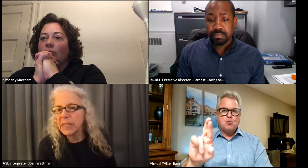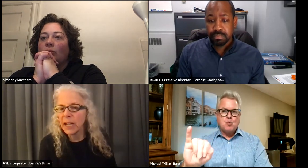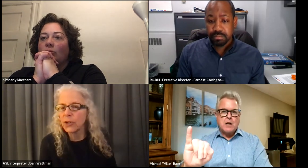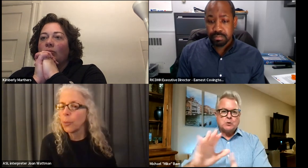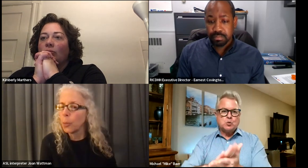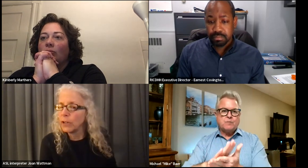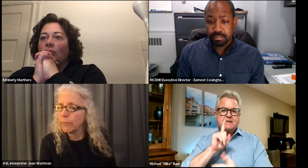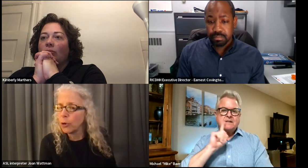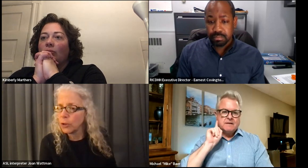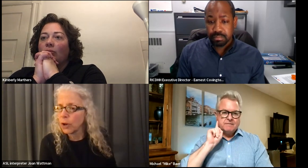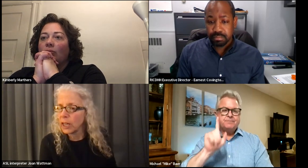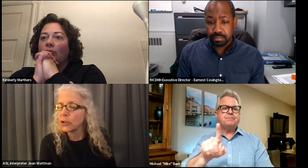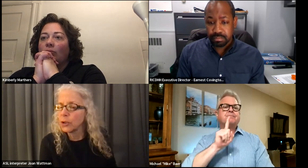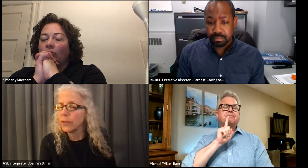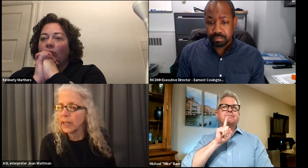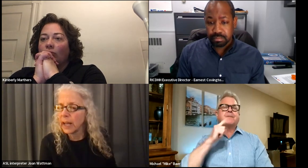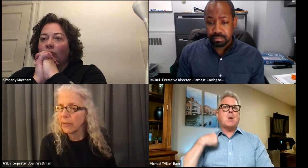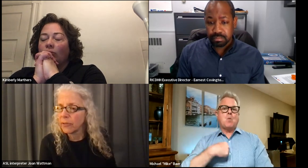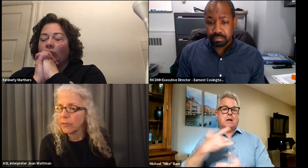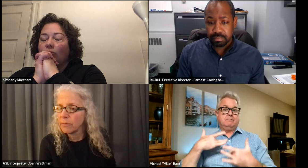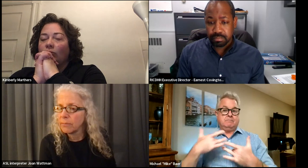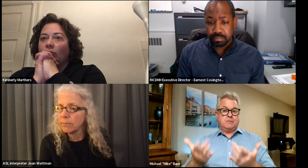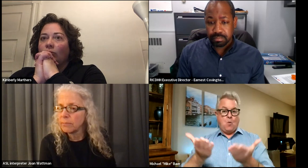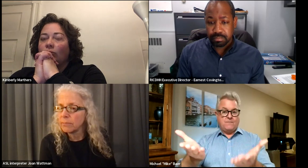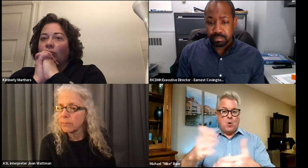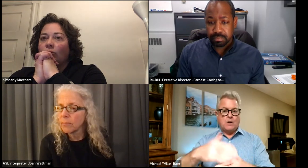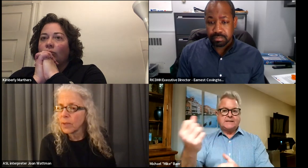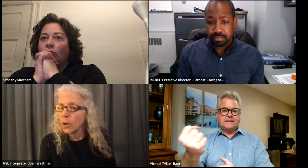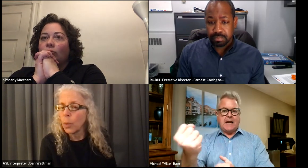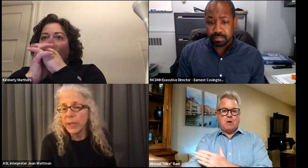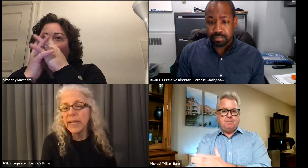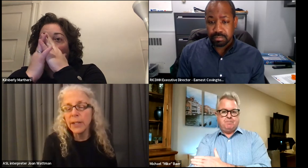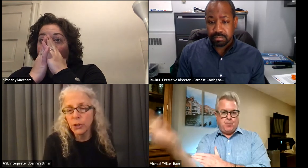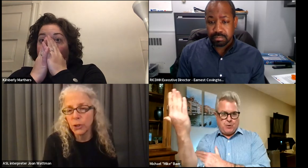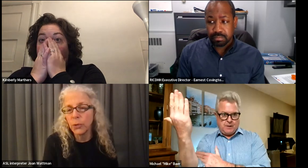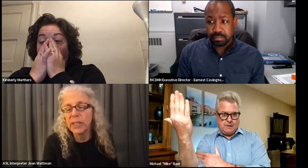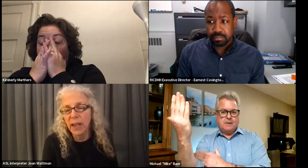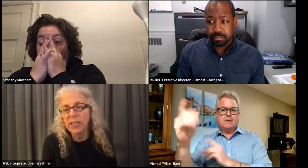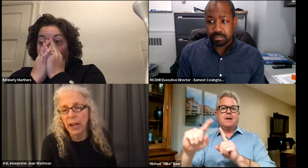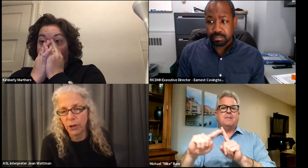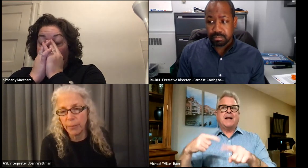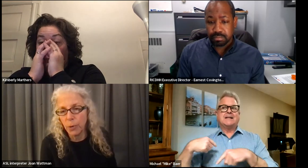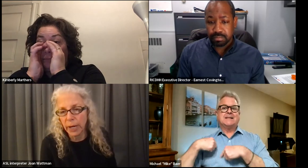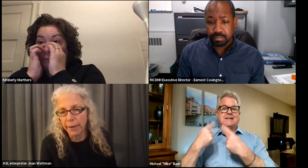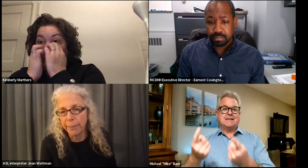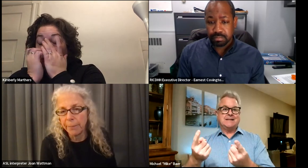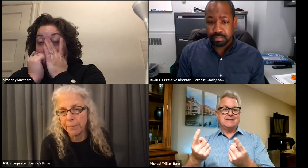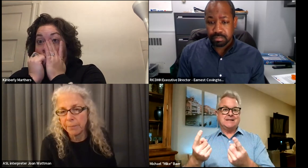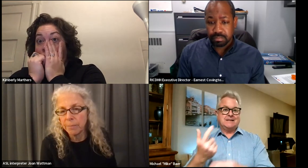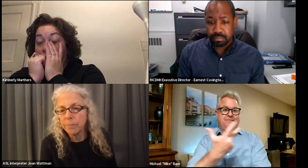It'll be scheduled from 1 to 4 at the Rhode Island School for the Deaf. What we tend to do is have a Saturday